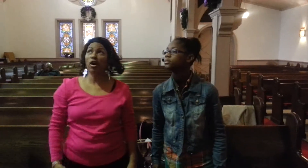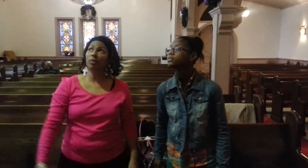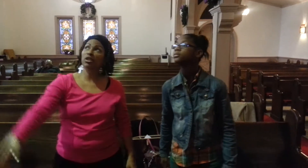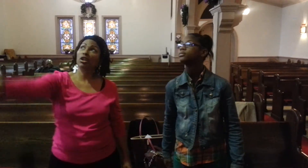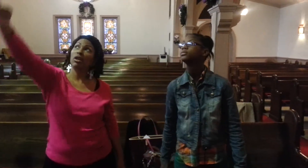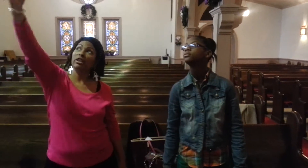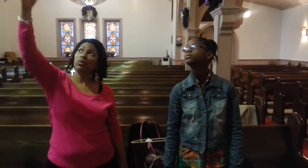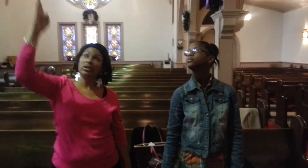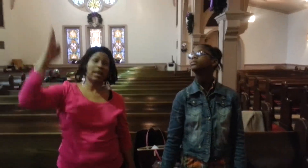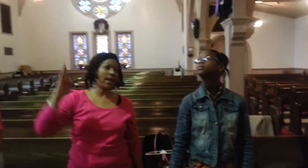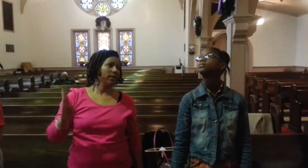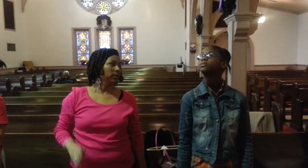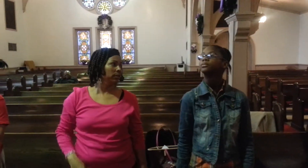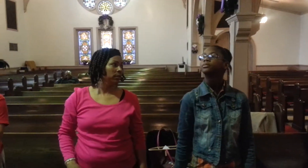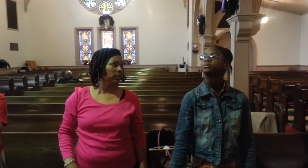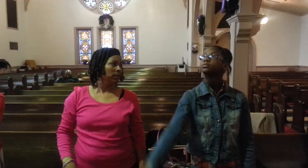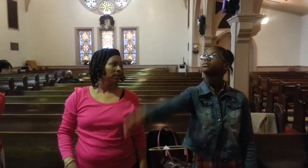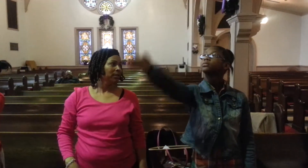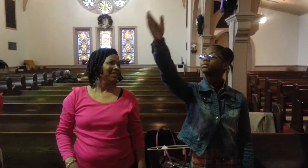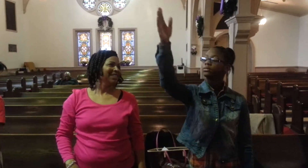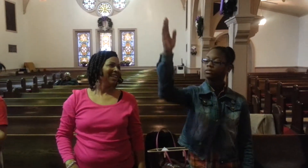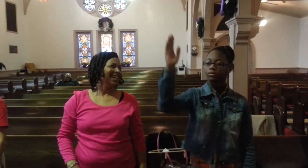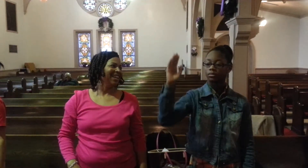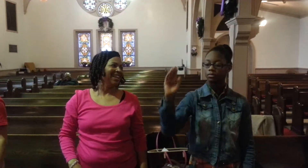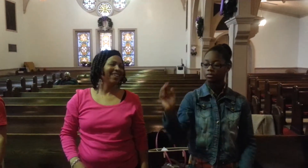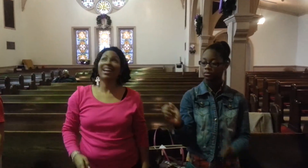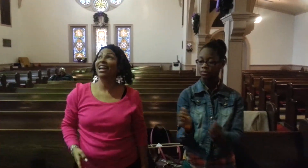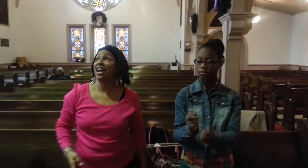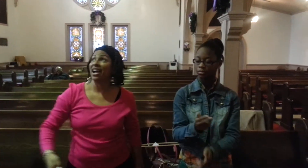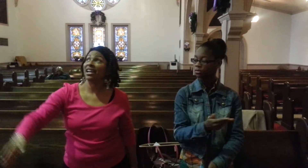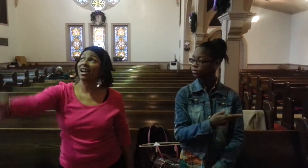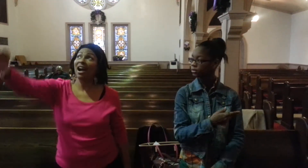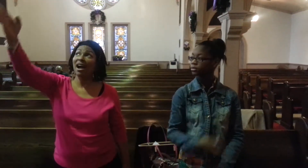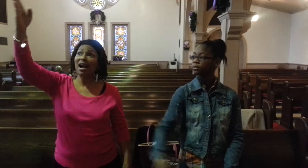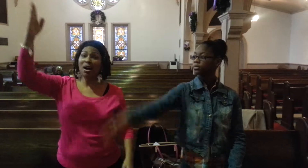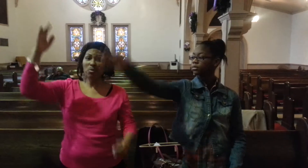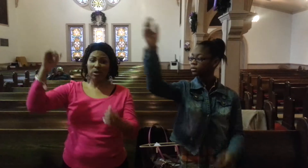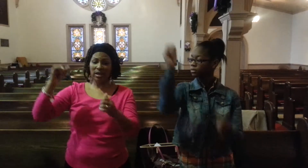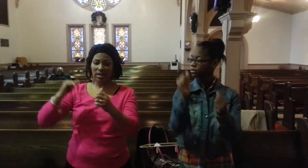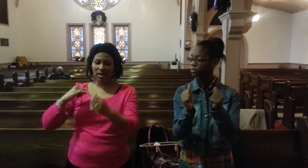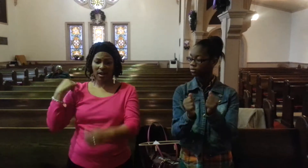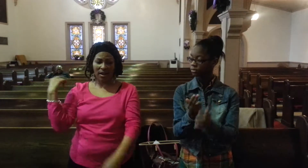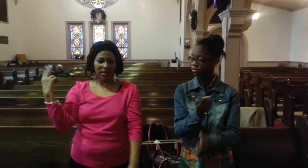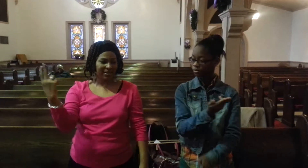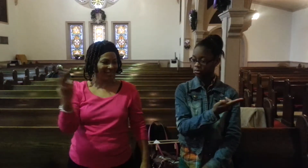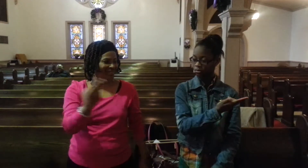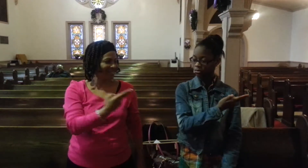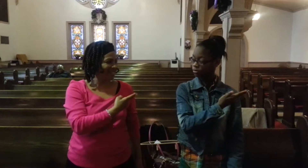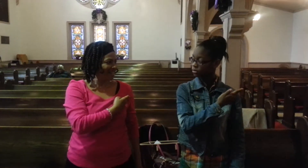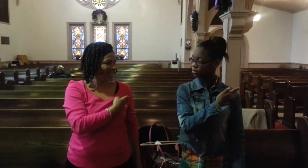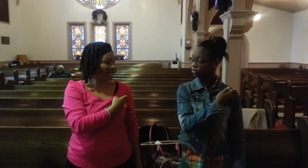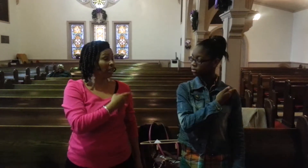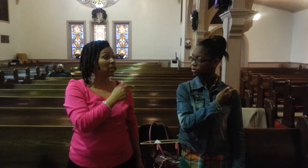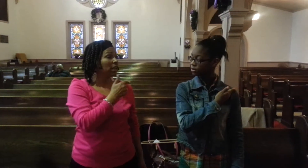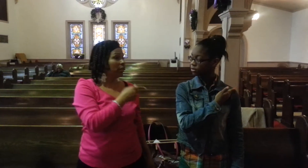arm's going to go like towards that. Yeah, okay. God with us. Nice. Get rid